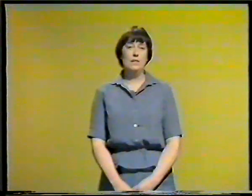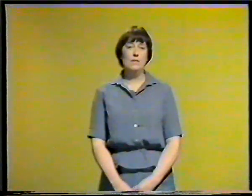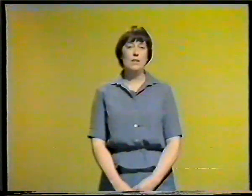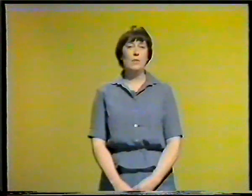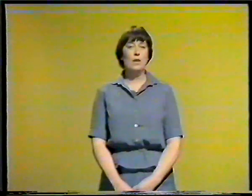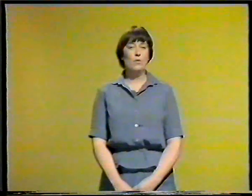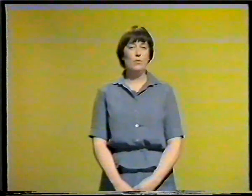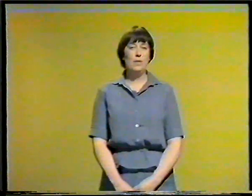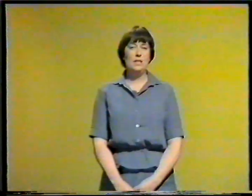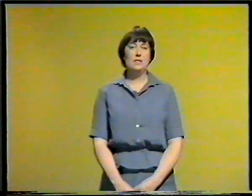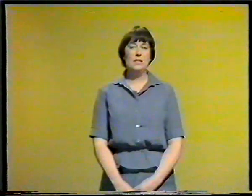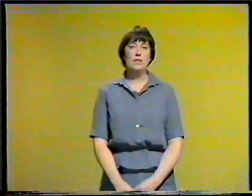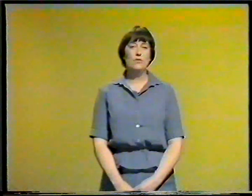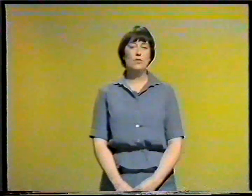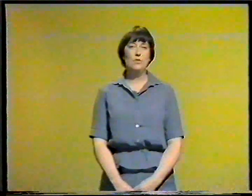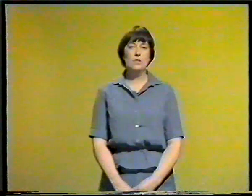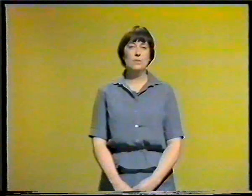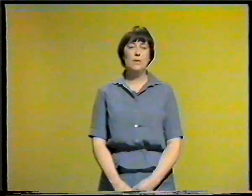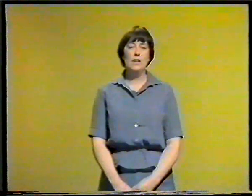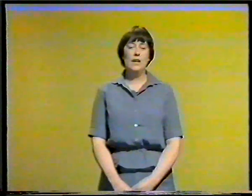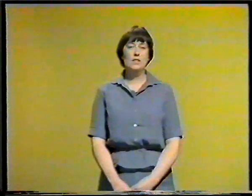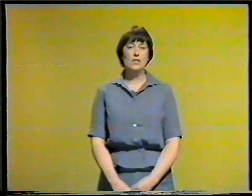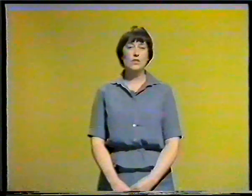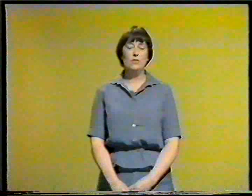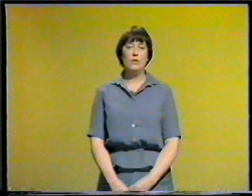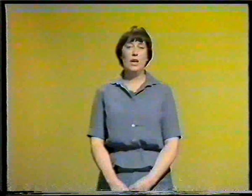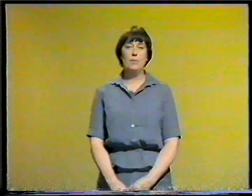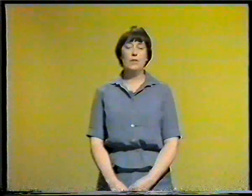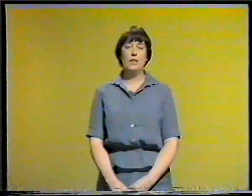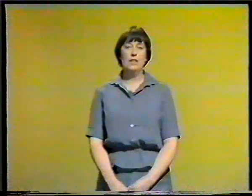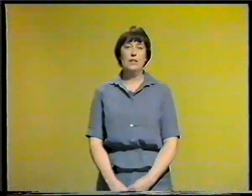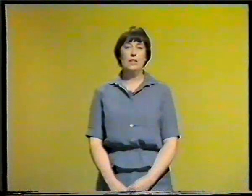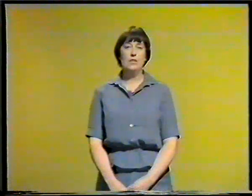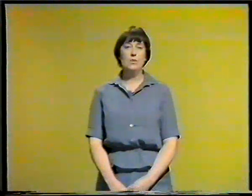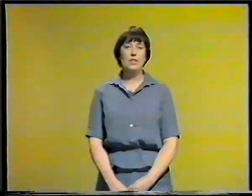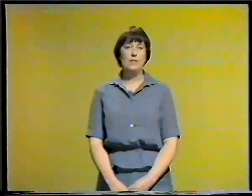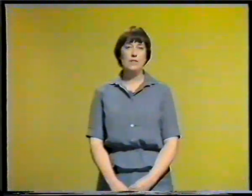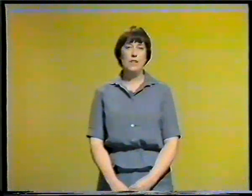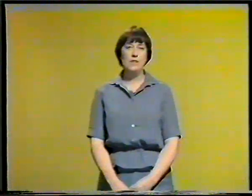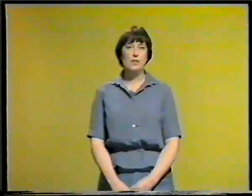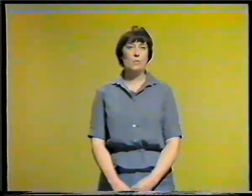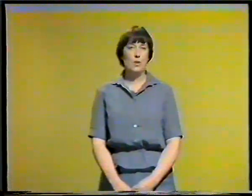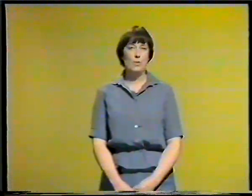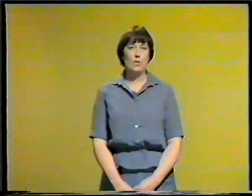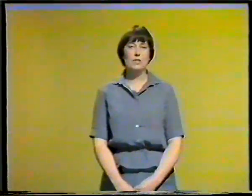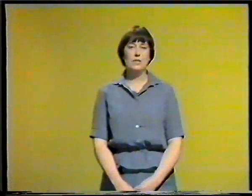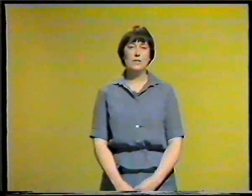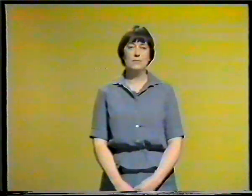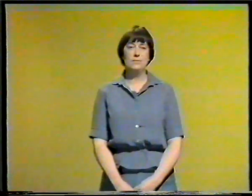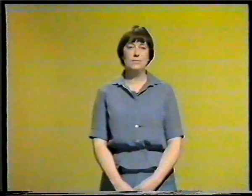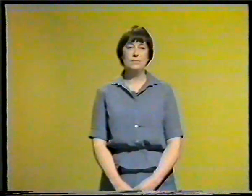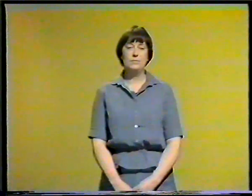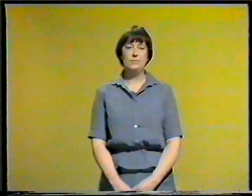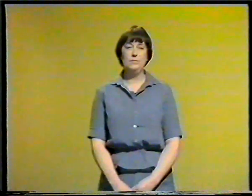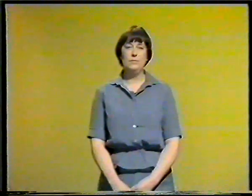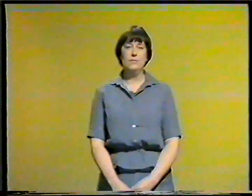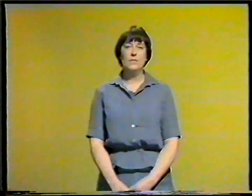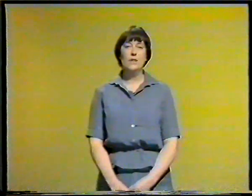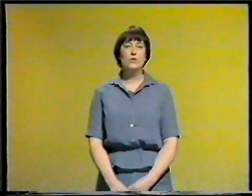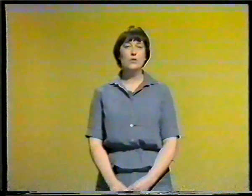then by all means introduce them as additional vocabulary into whichever stage is appropriate. Do